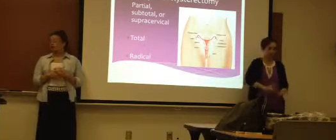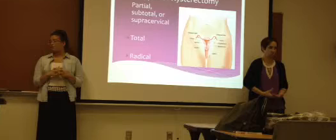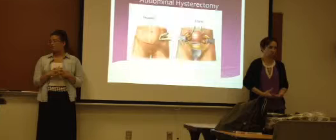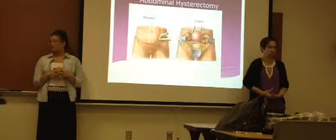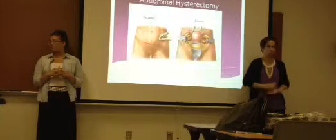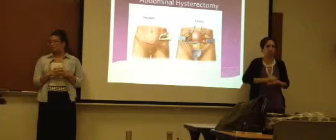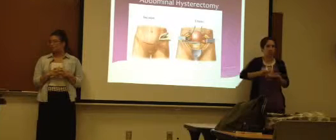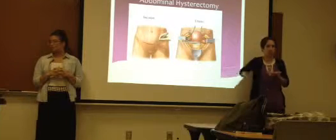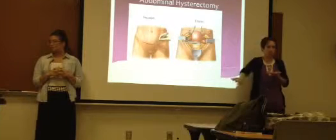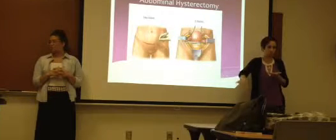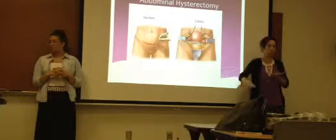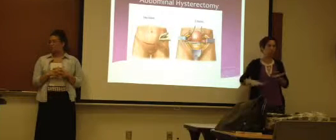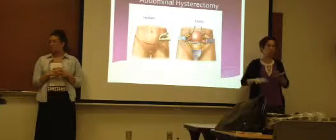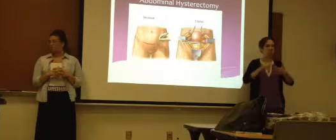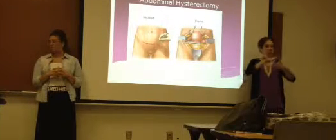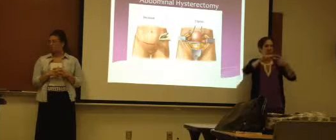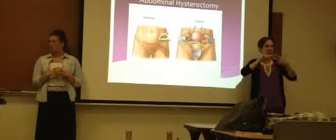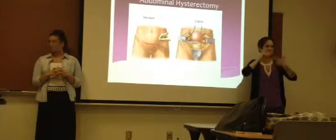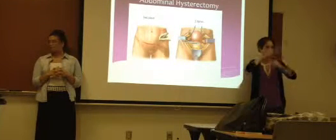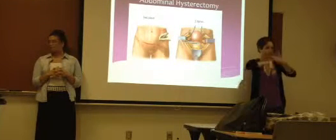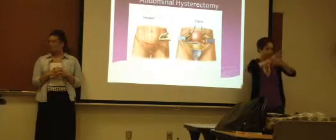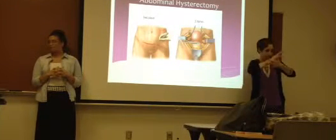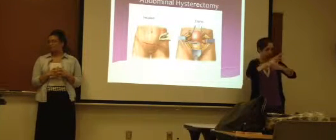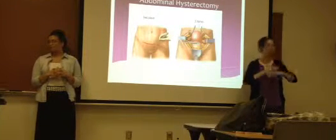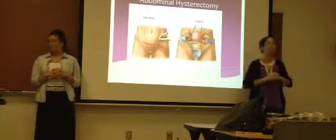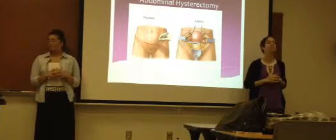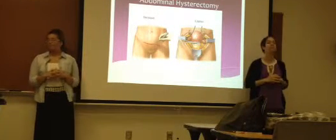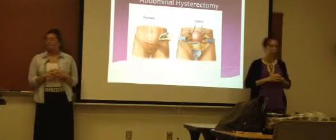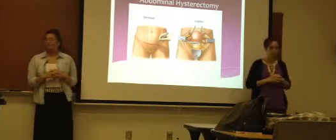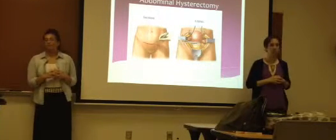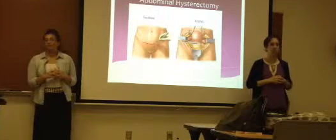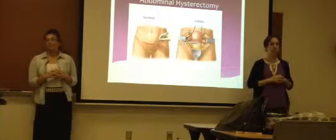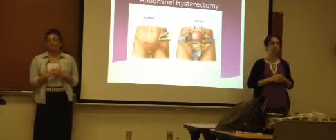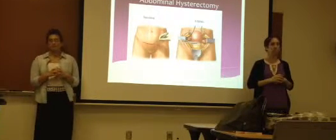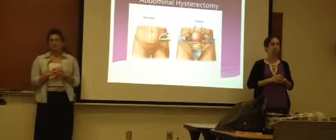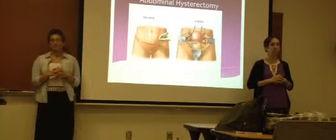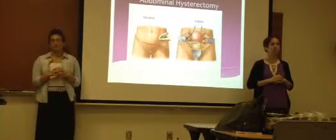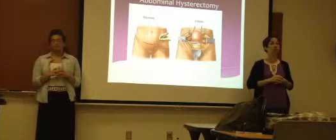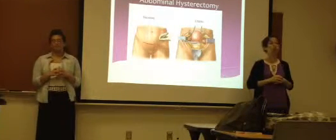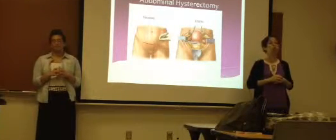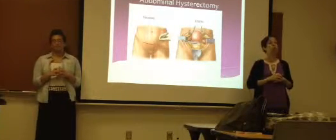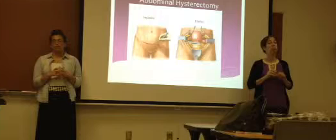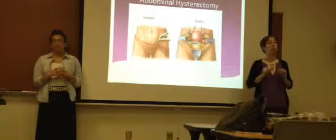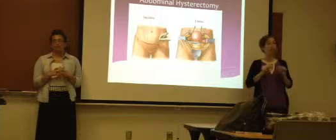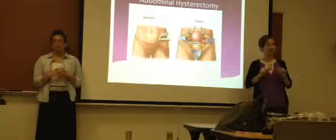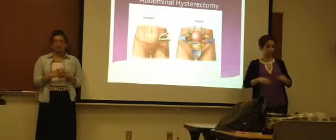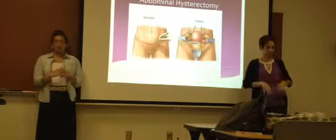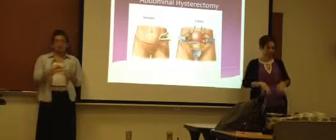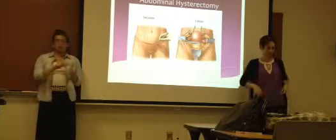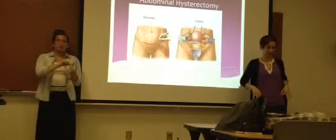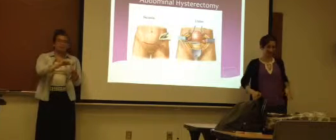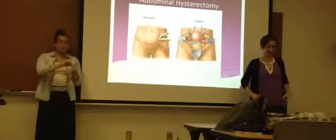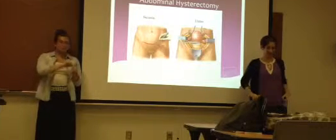Okay, please go on. Alright, the surgical procedures, one is an abdominal